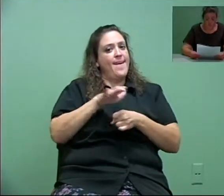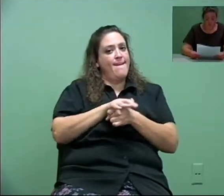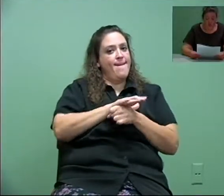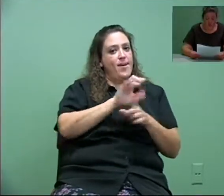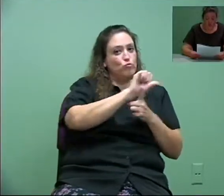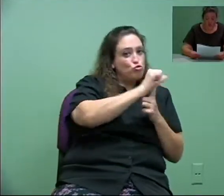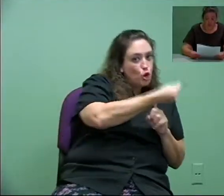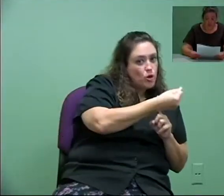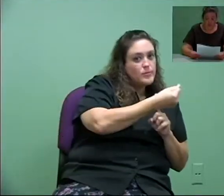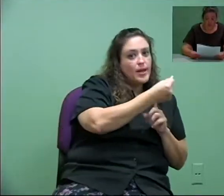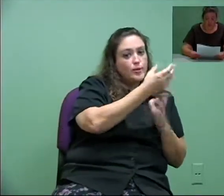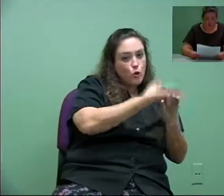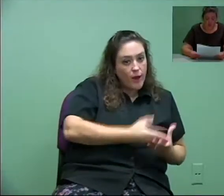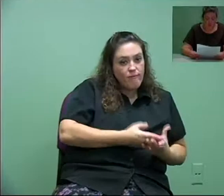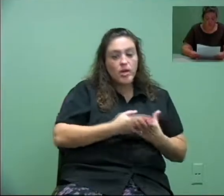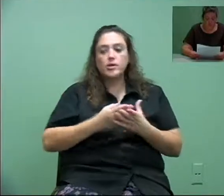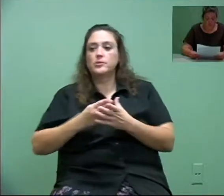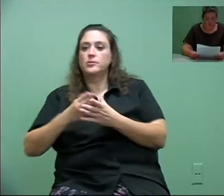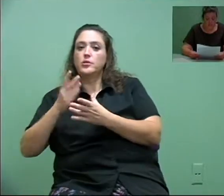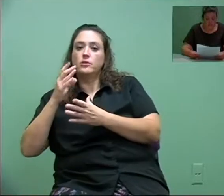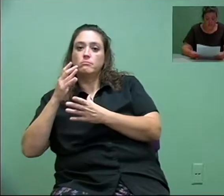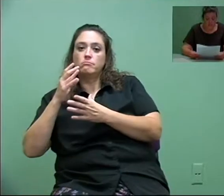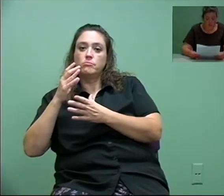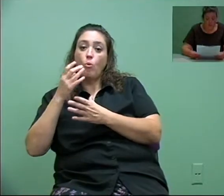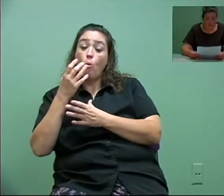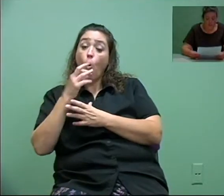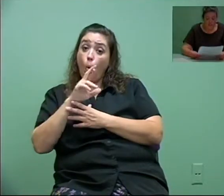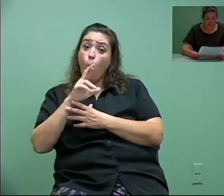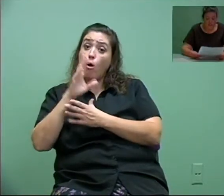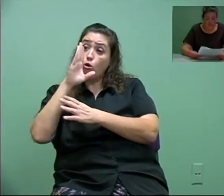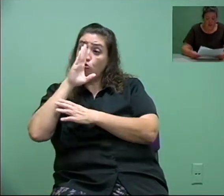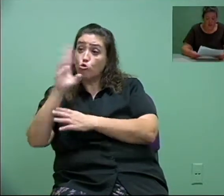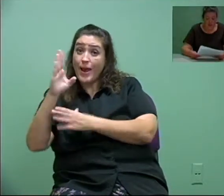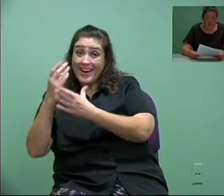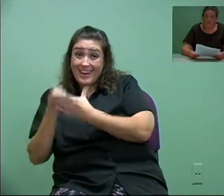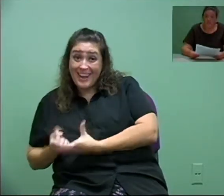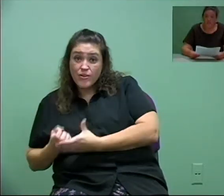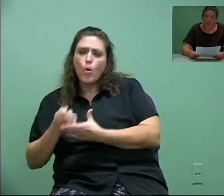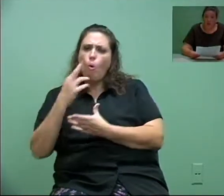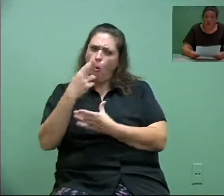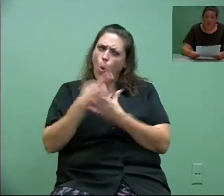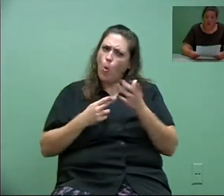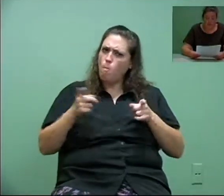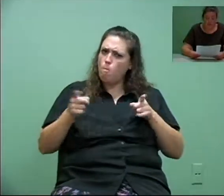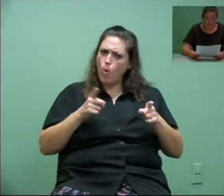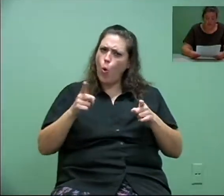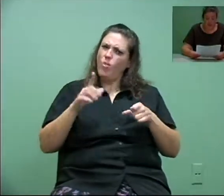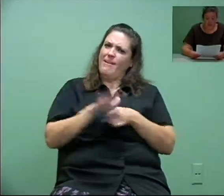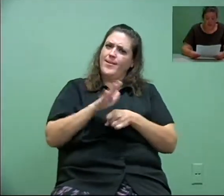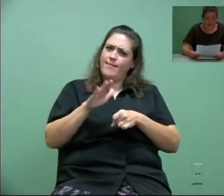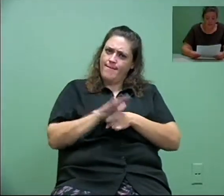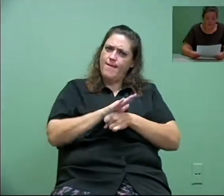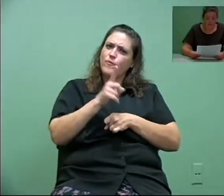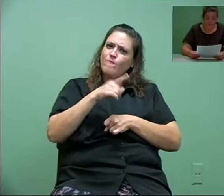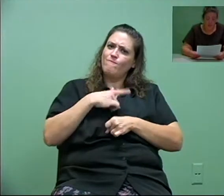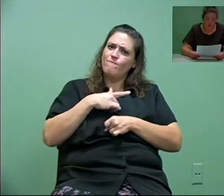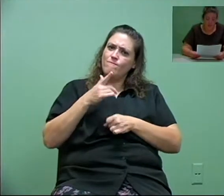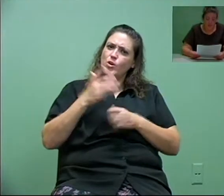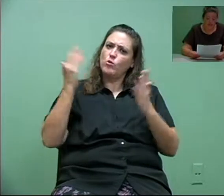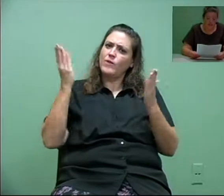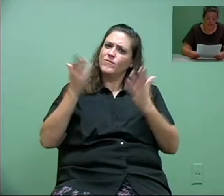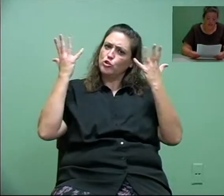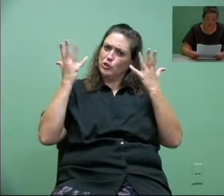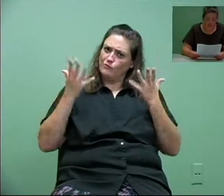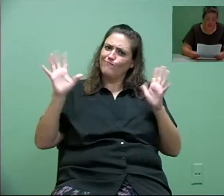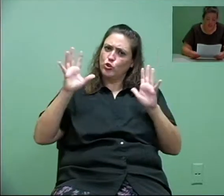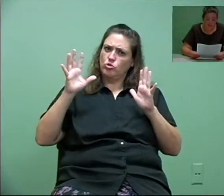of both, to convince you of the defendant's guilt beyond a reasonable doubt. It is up to you to decide.